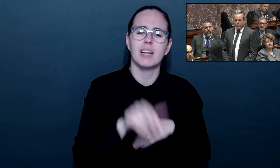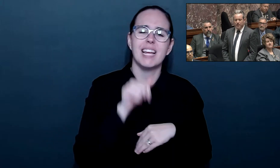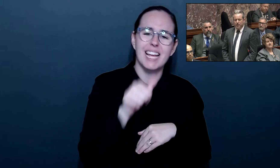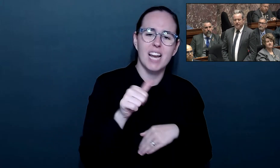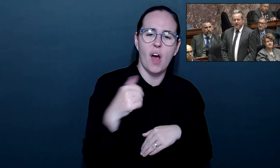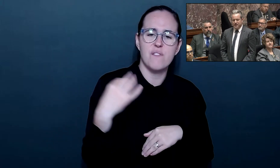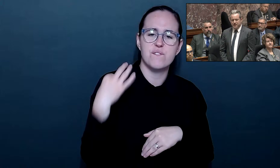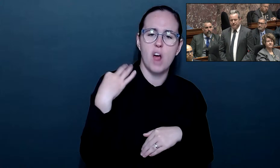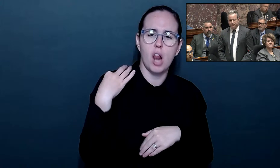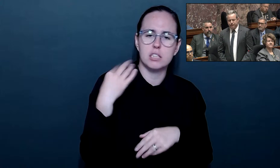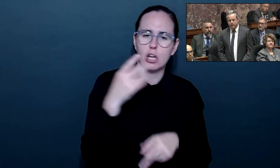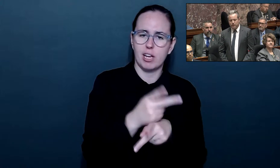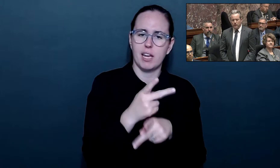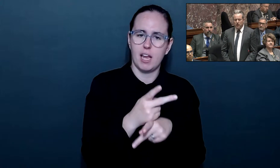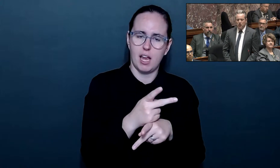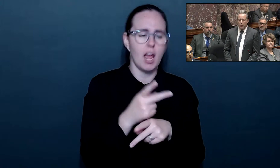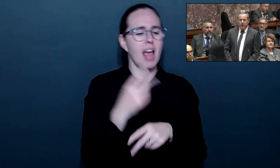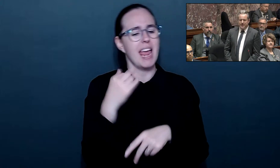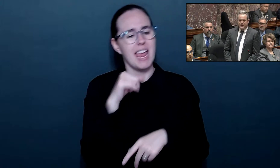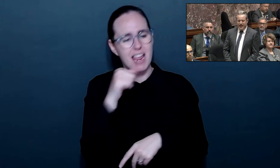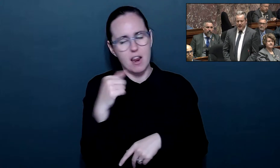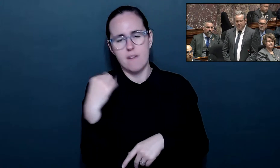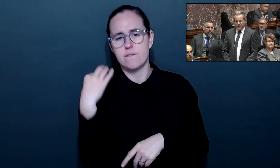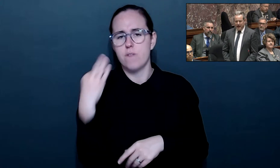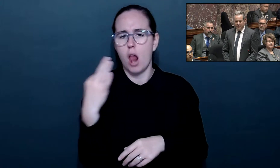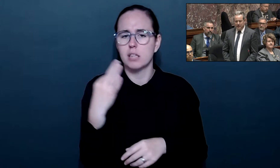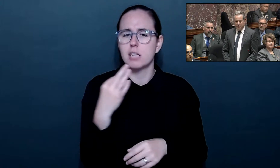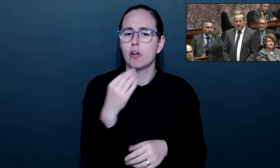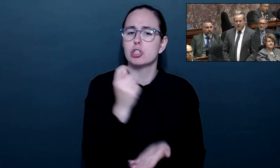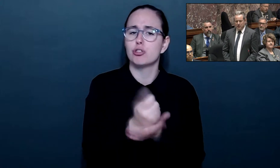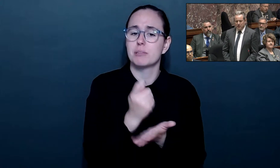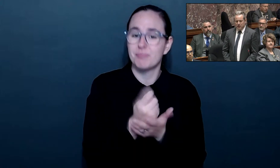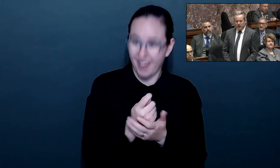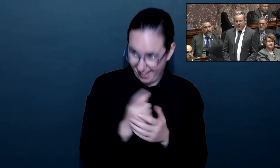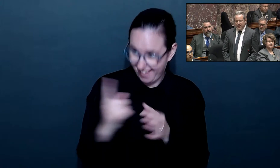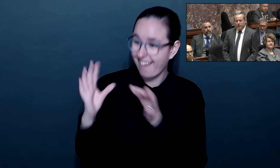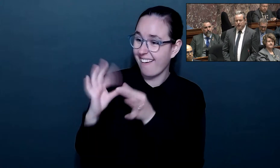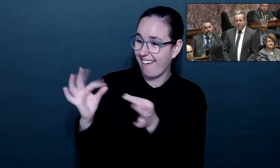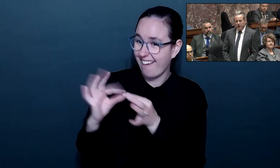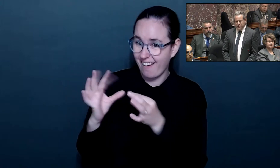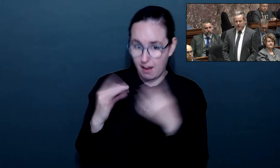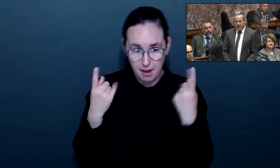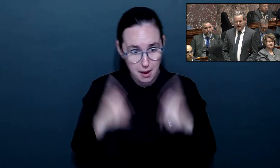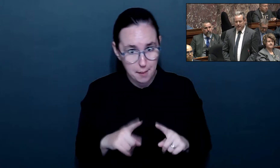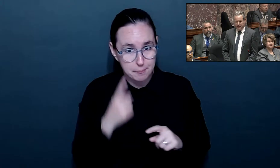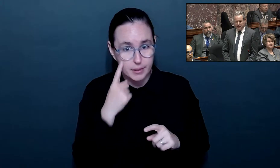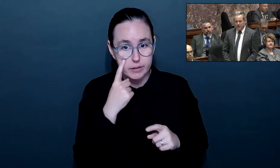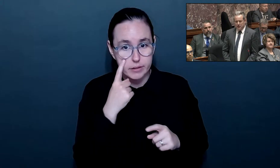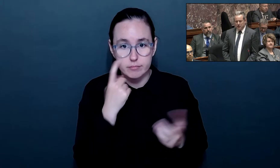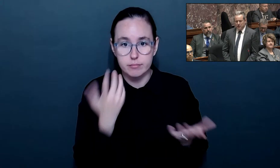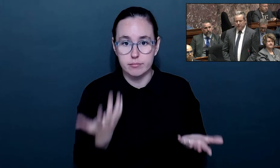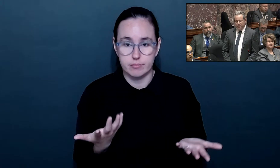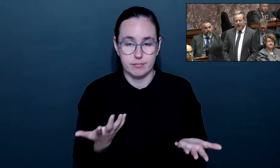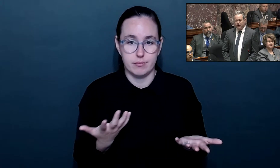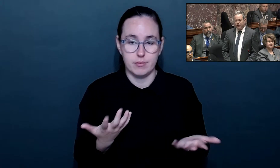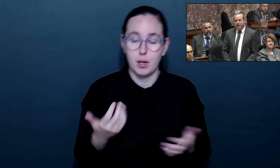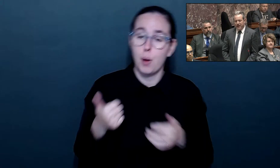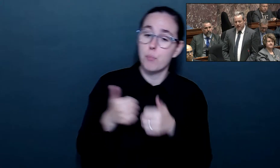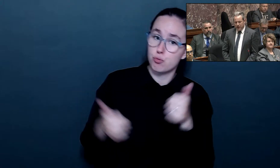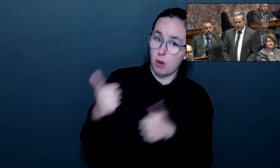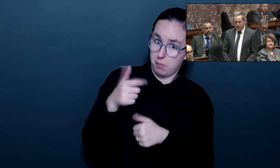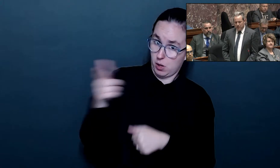question to the Premier is this: will he stand up today and take responsibility for the